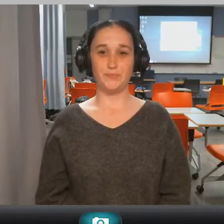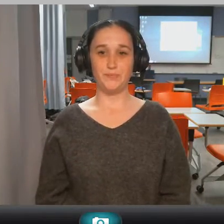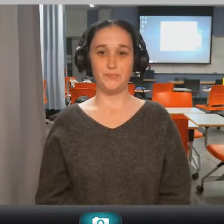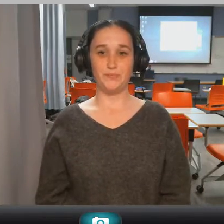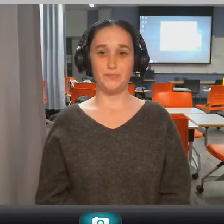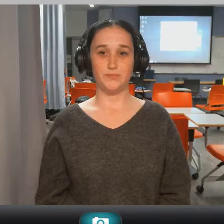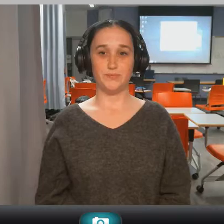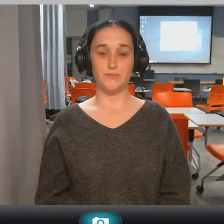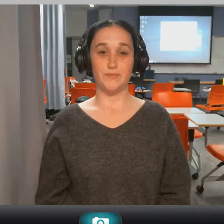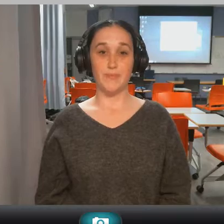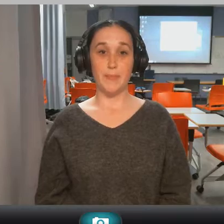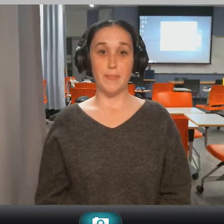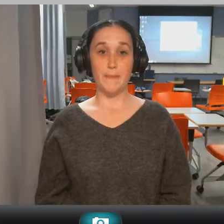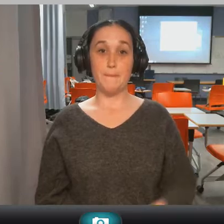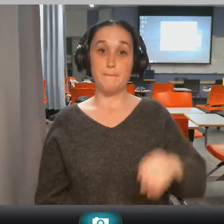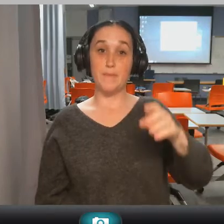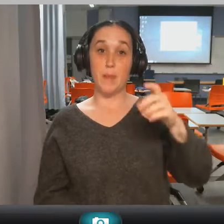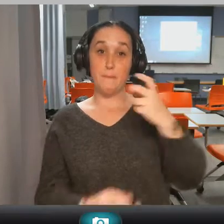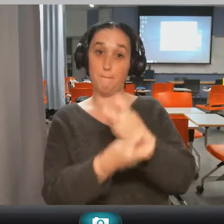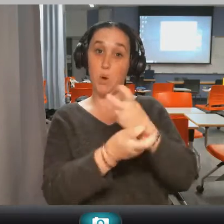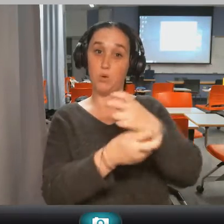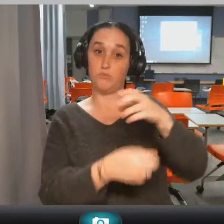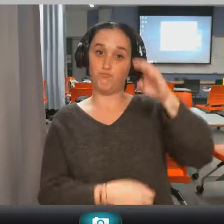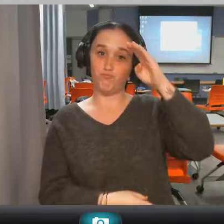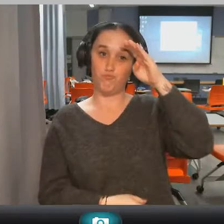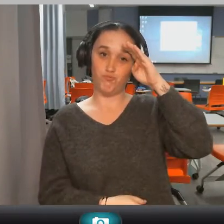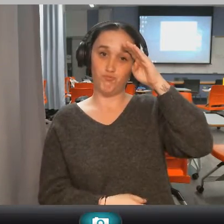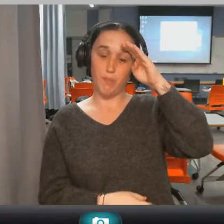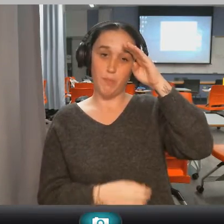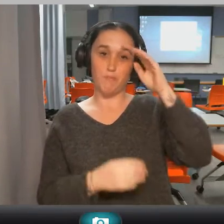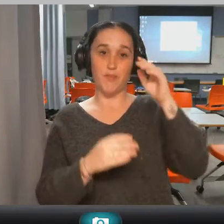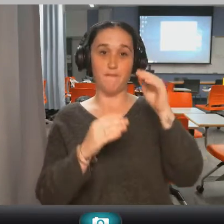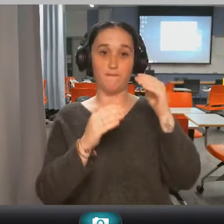further than the eye along with the cheekbone. So if you are